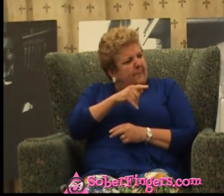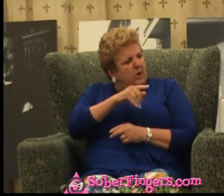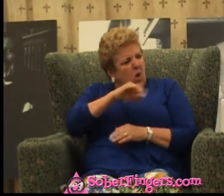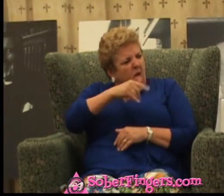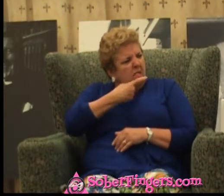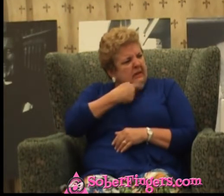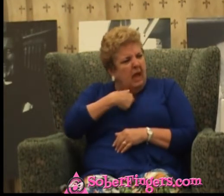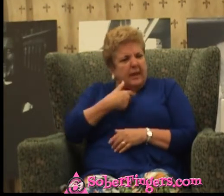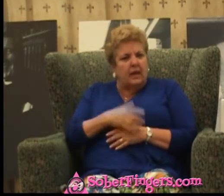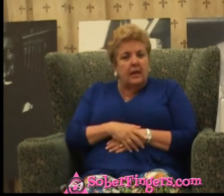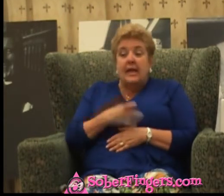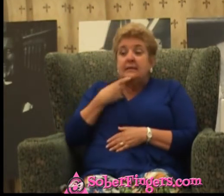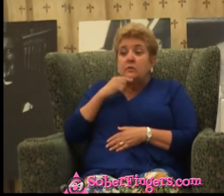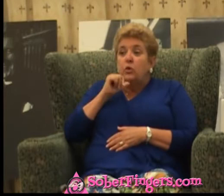he said, "Well, you're not allowed to have one."